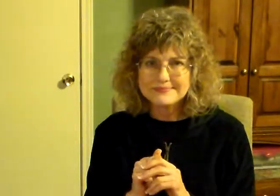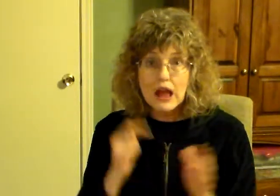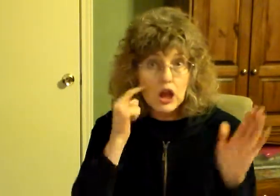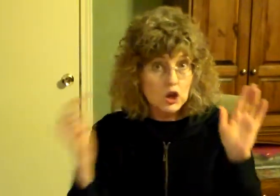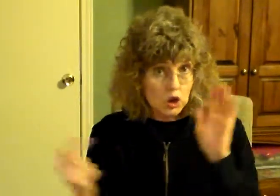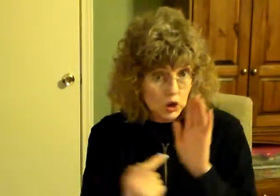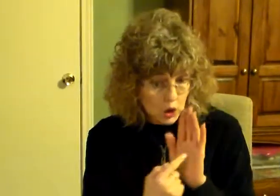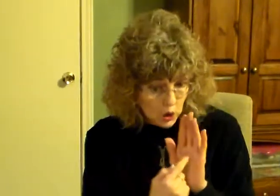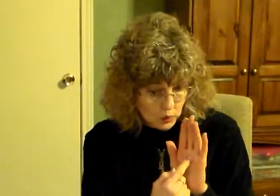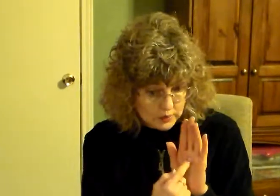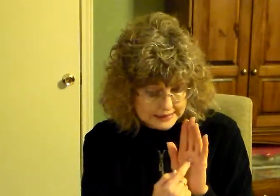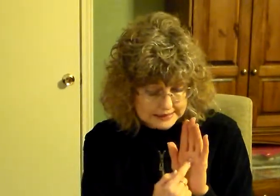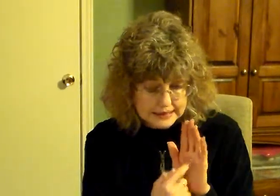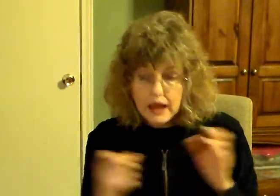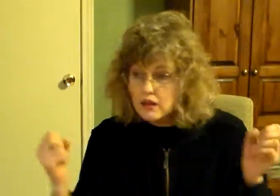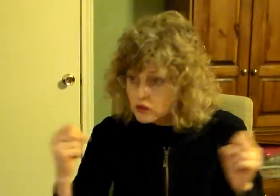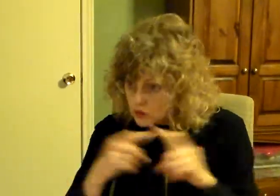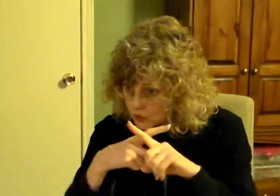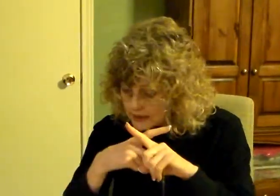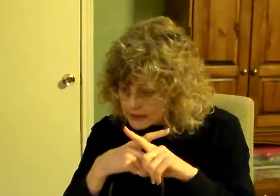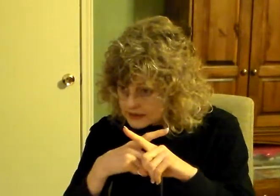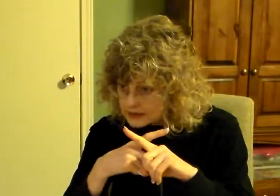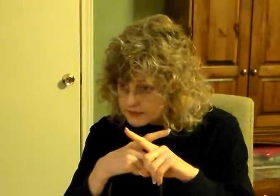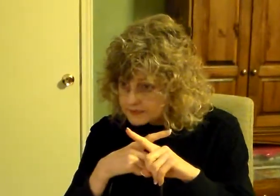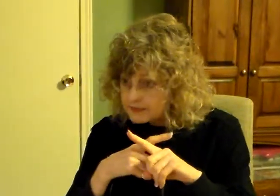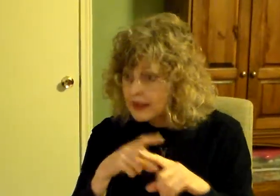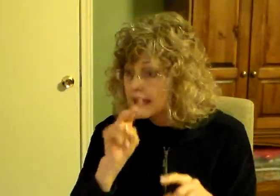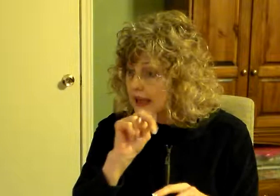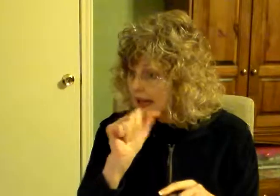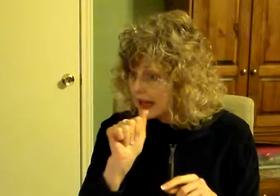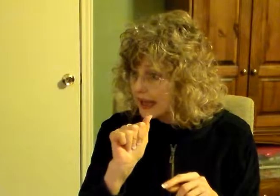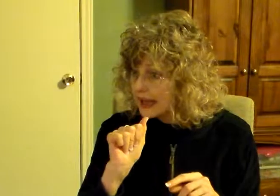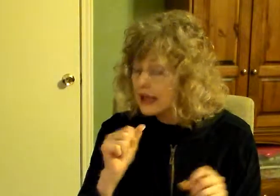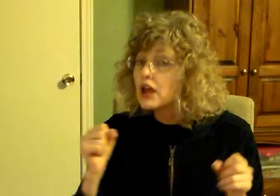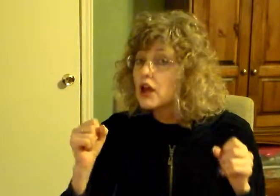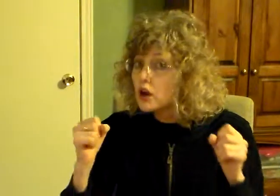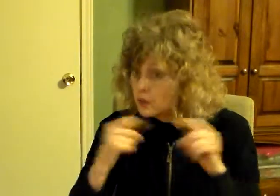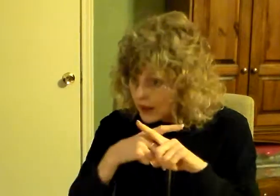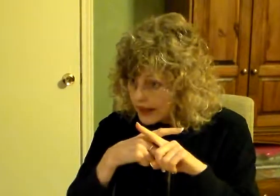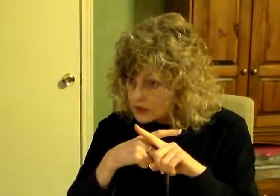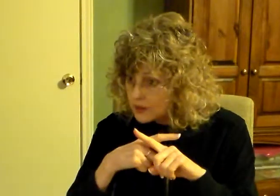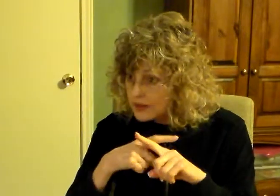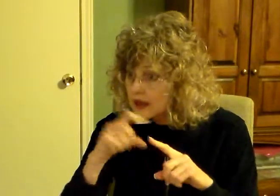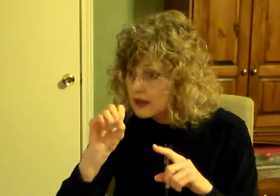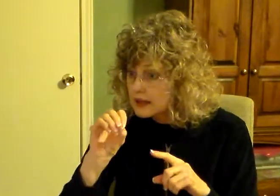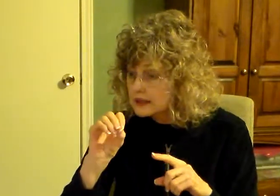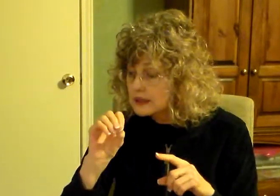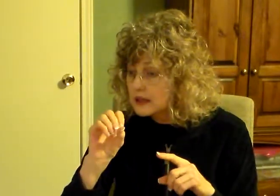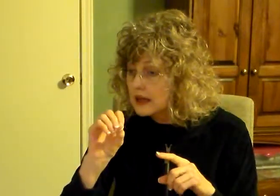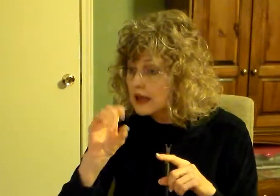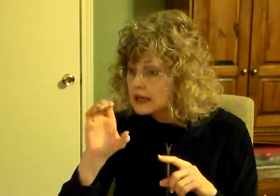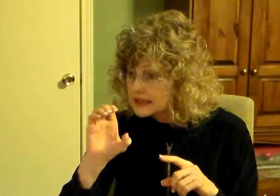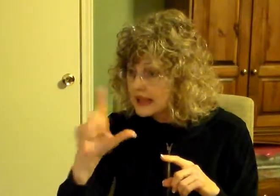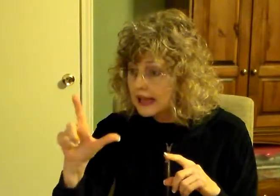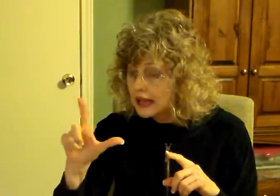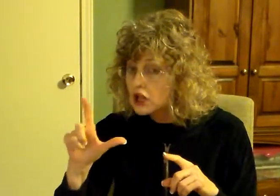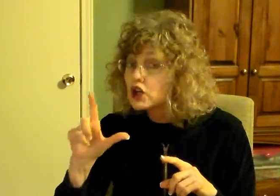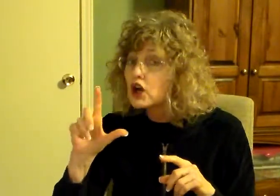that sodium and chlorine react, we get sodium chloride. Chlorine is only diatomic when it's by itself. So here is chlorine gas. In